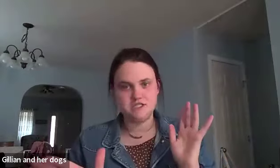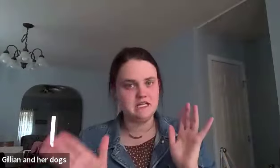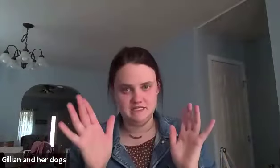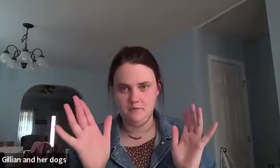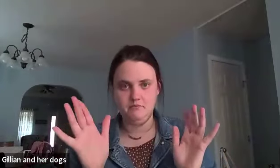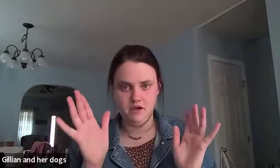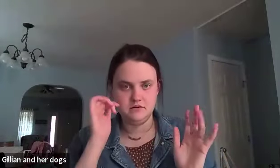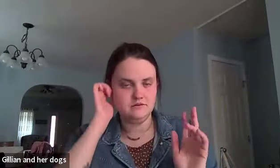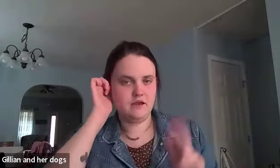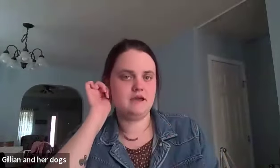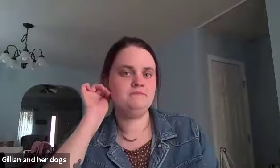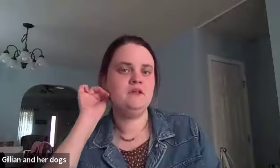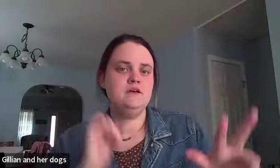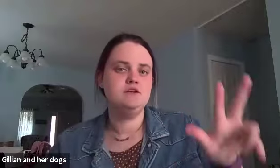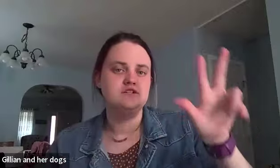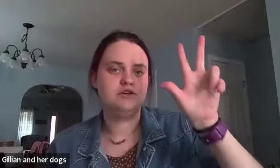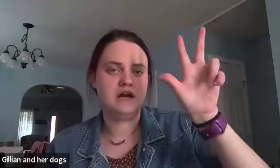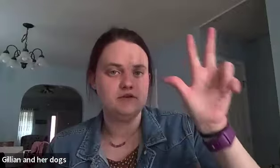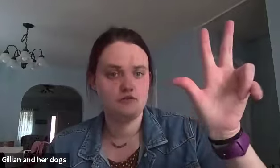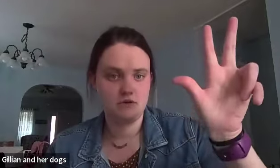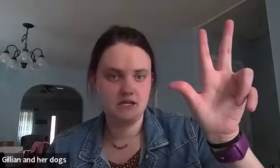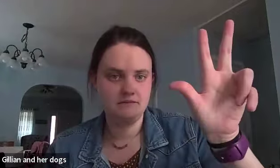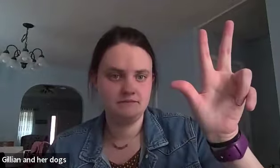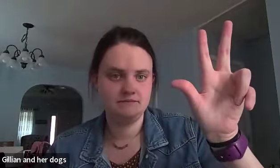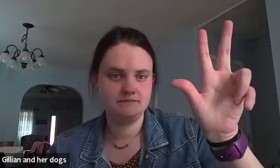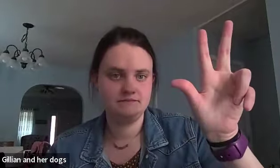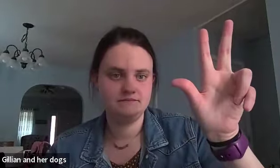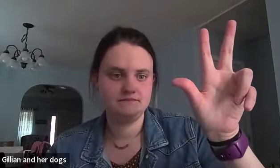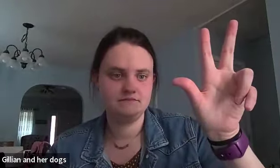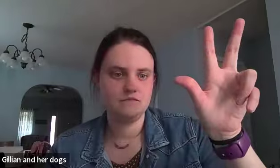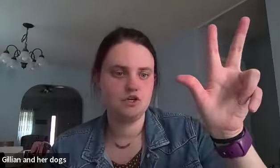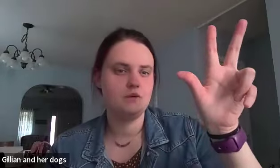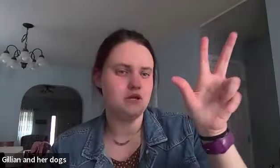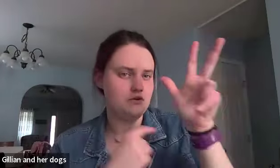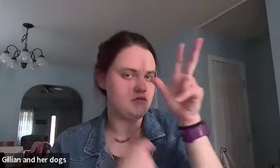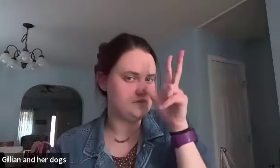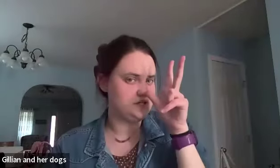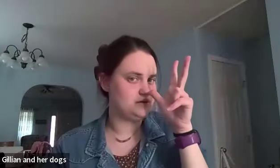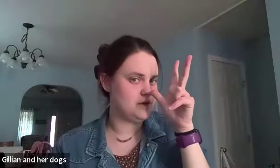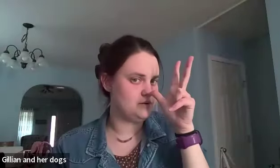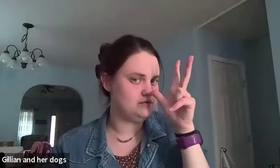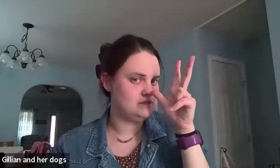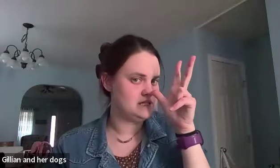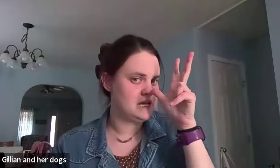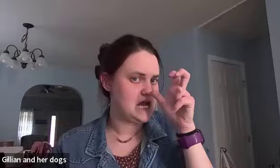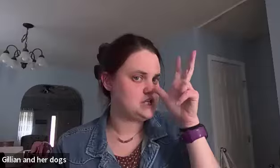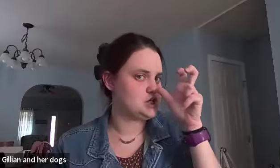just any type of bug. Okay. So you're going to have a three. You're going to bring your thumb to your nose and you're going